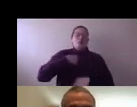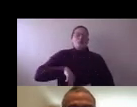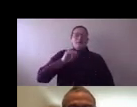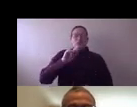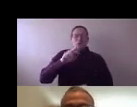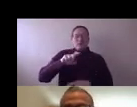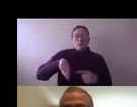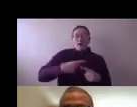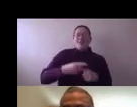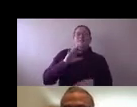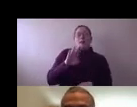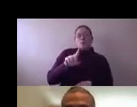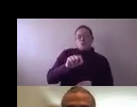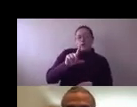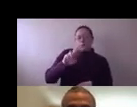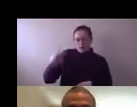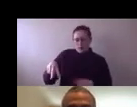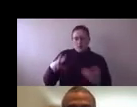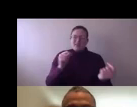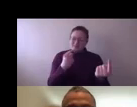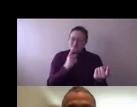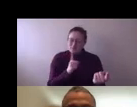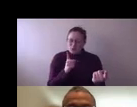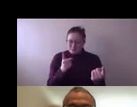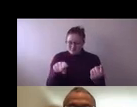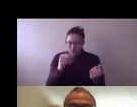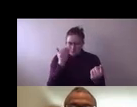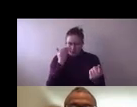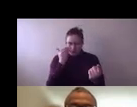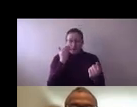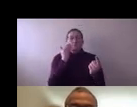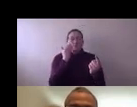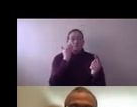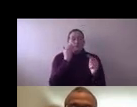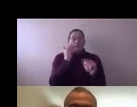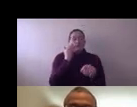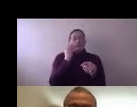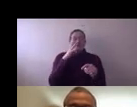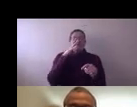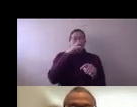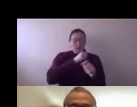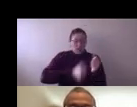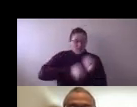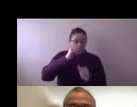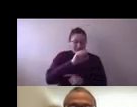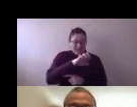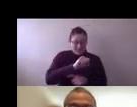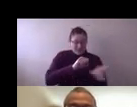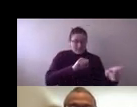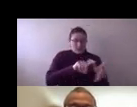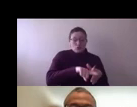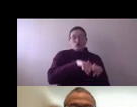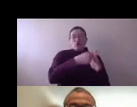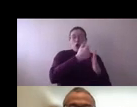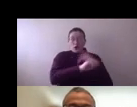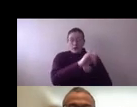2022. But as I'm sure many of you are aware, apparently most of the cases started under the